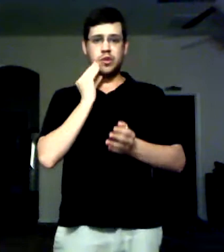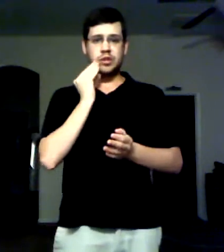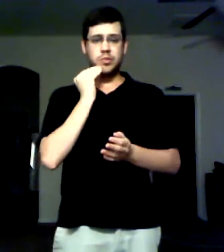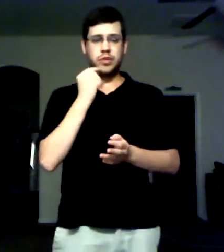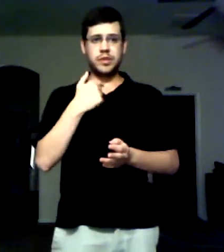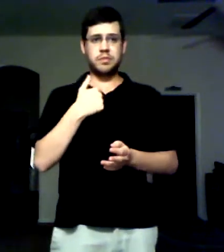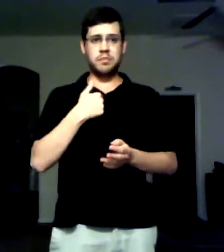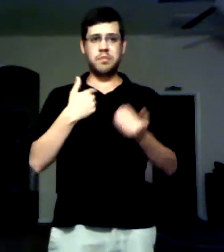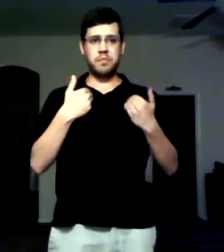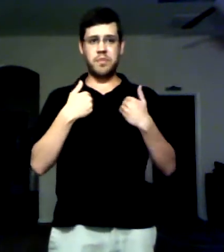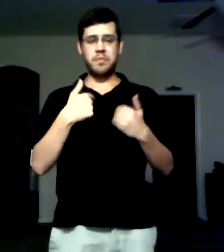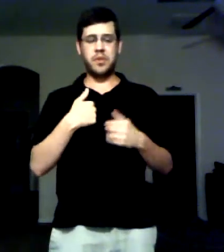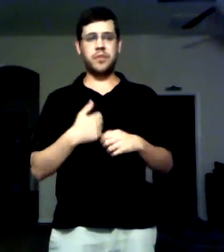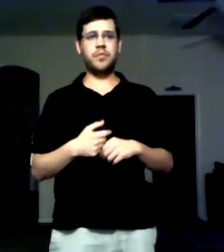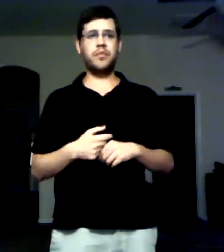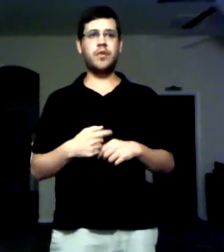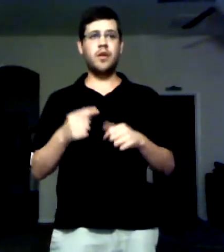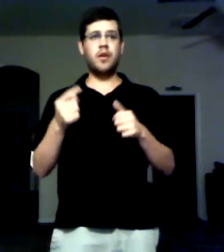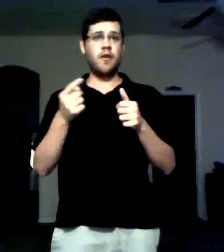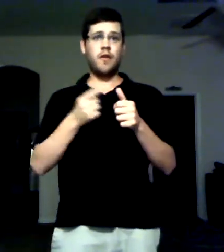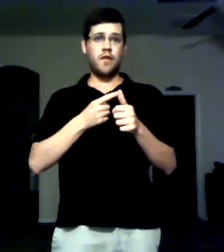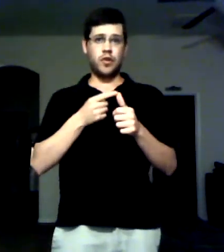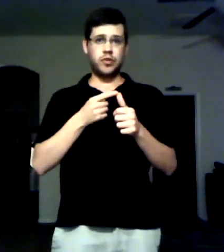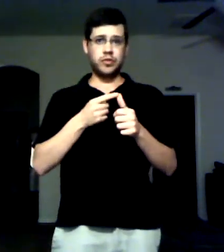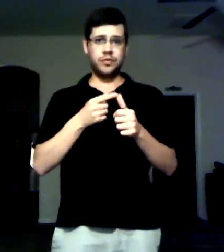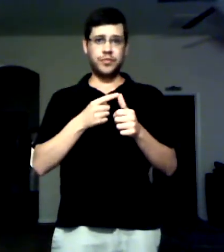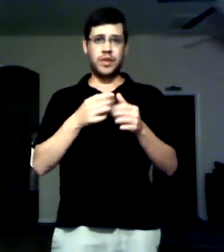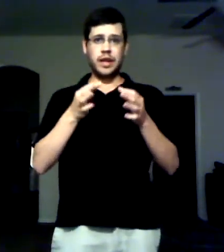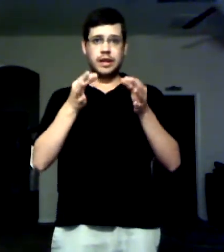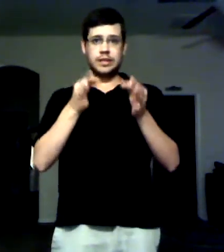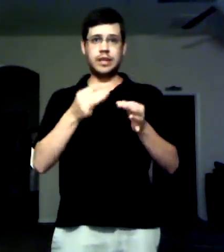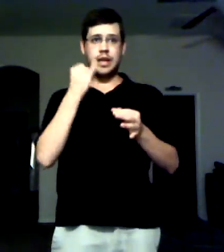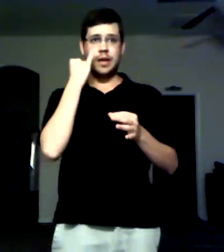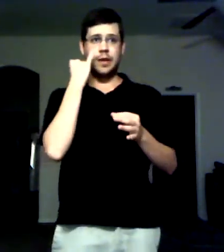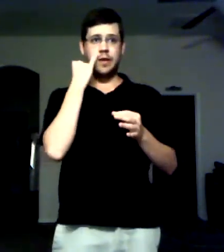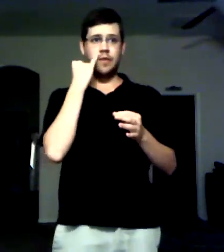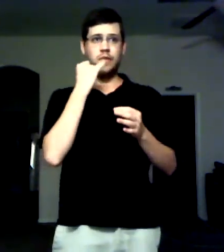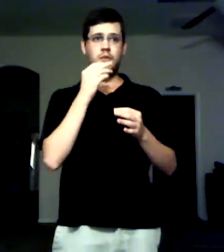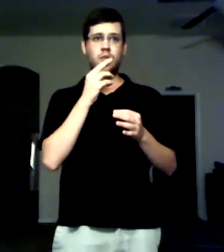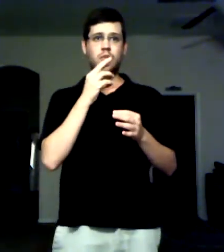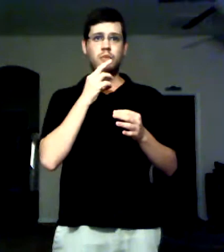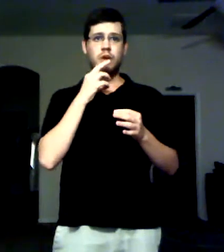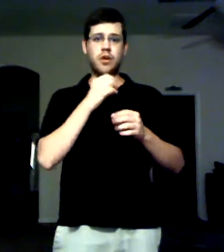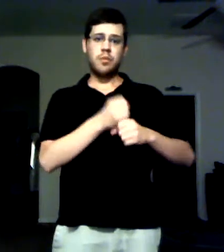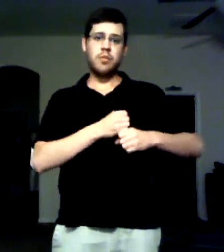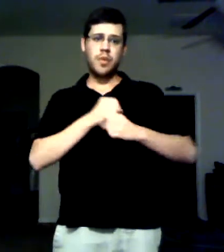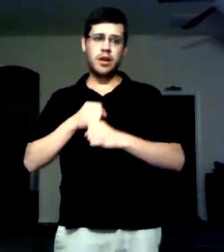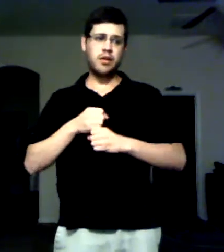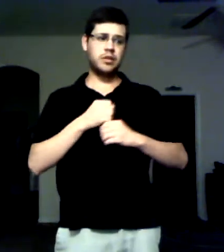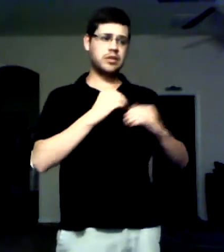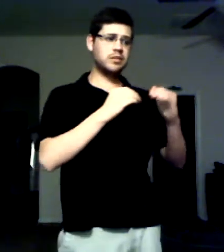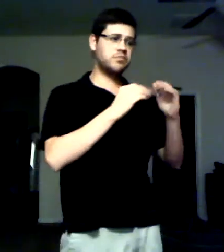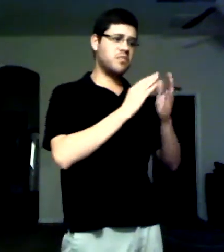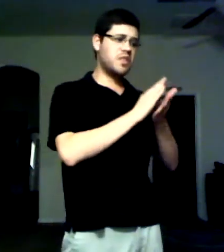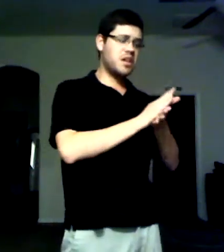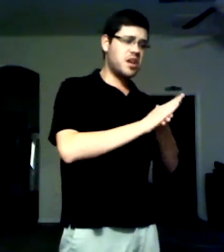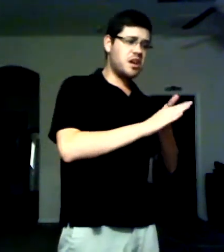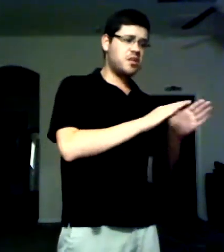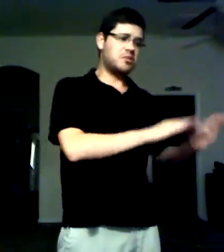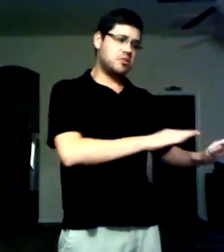paddling primarily flat water or moving water, or those are the two considerations, really. If you're going to be paddling moving water,